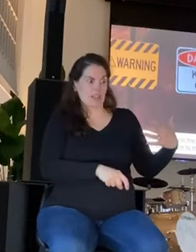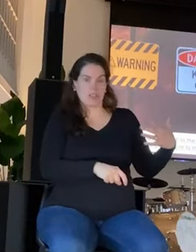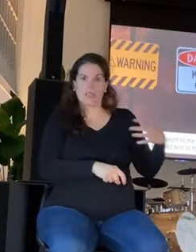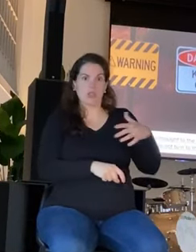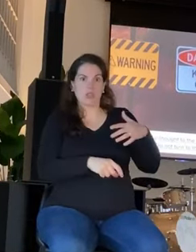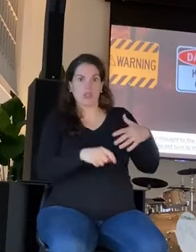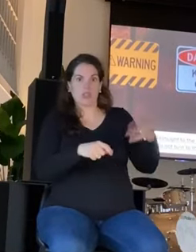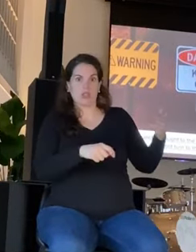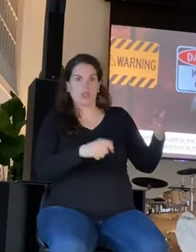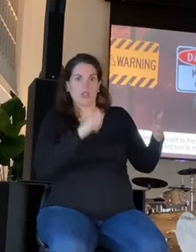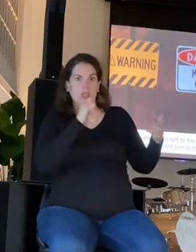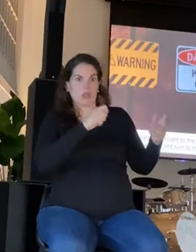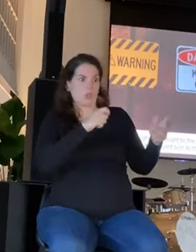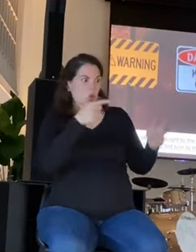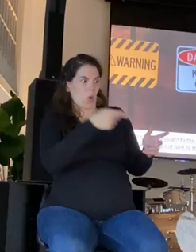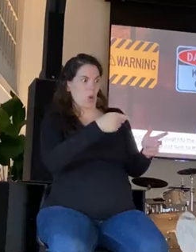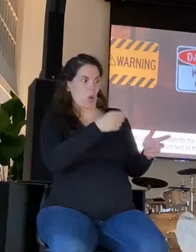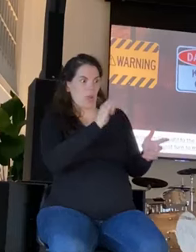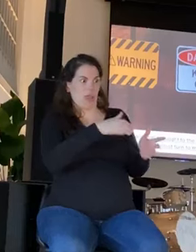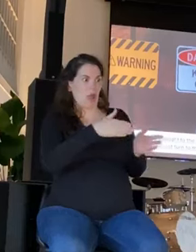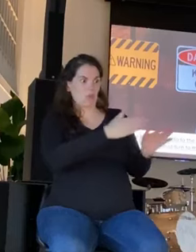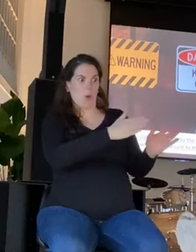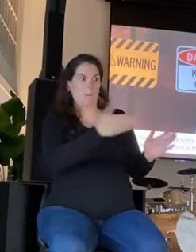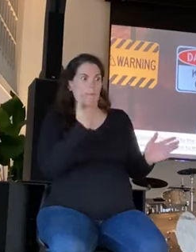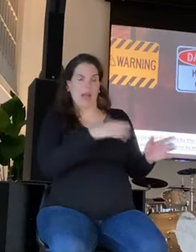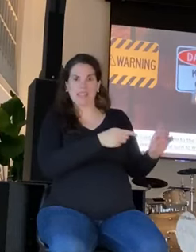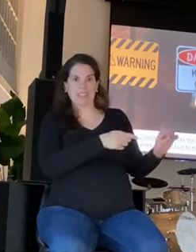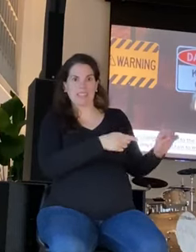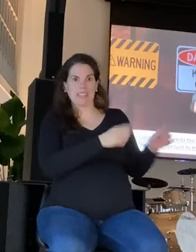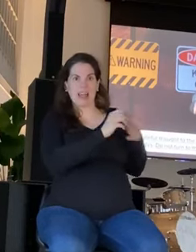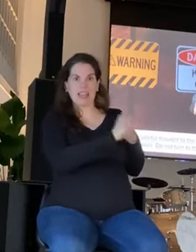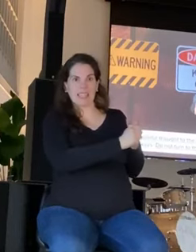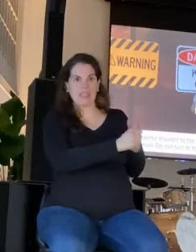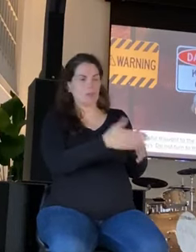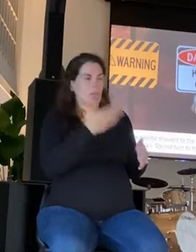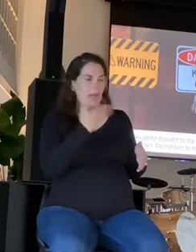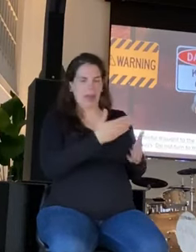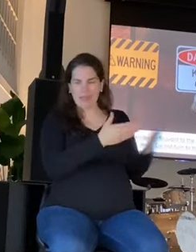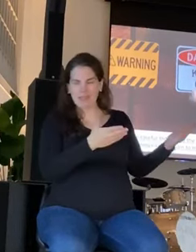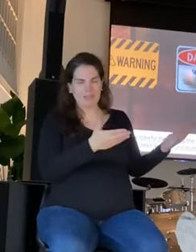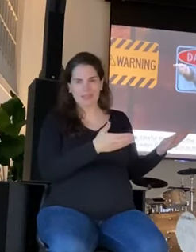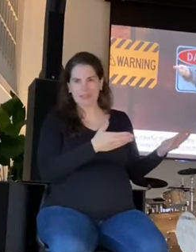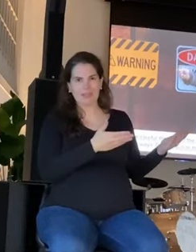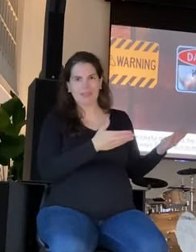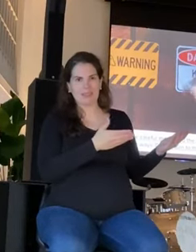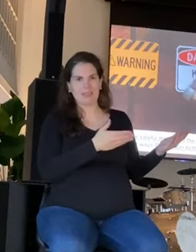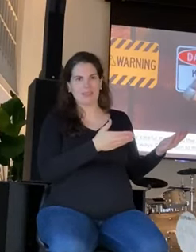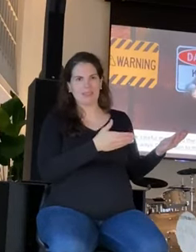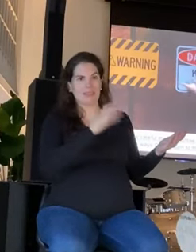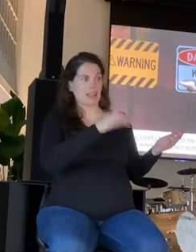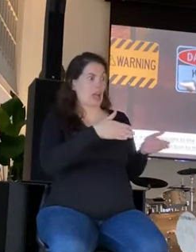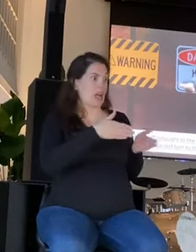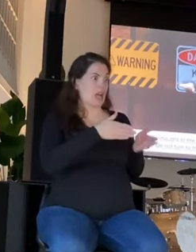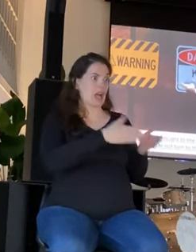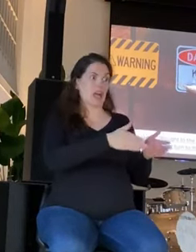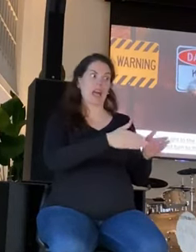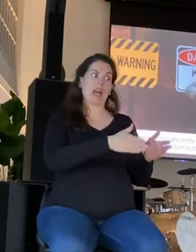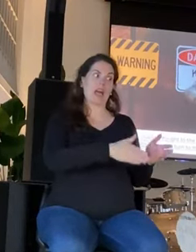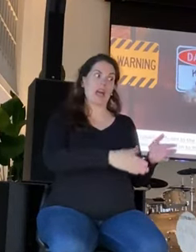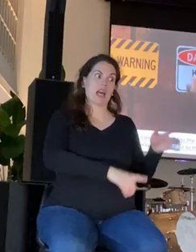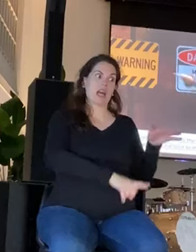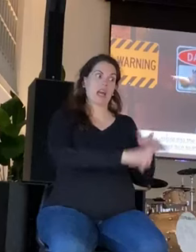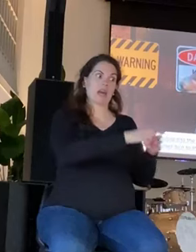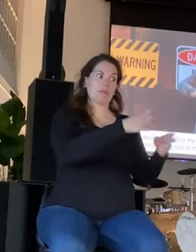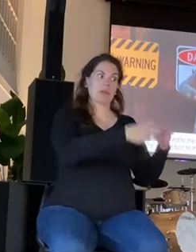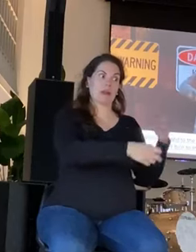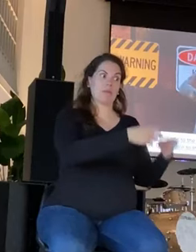way. Don't go down that road. That road leads to regret. That path leads to a lot of problems. And if